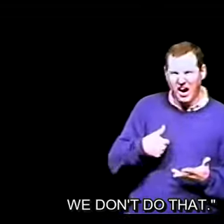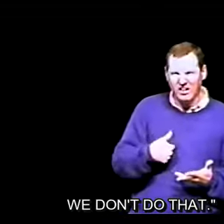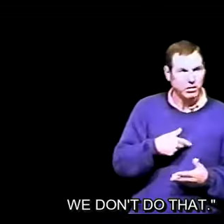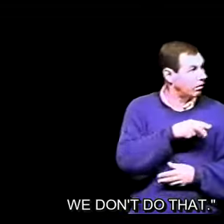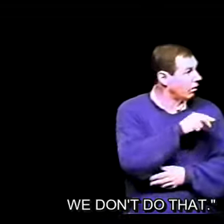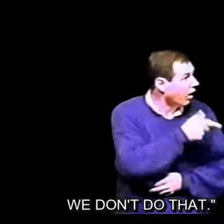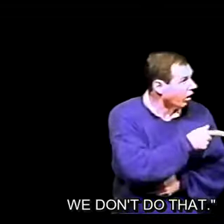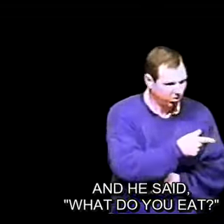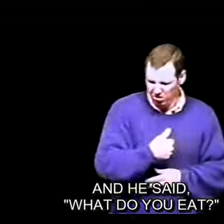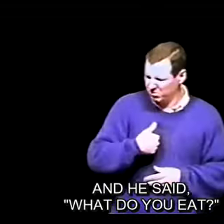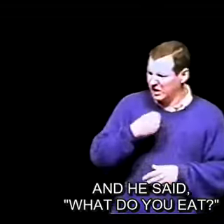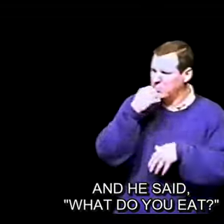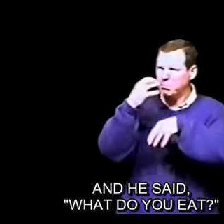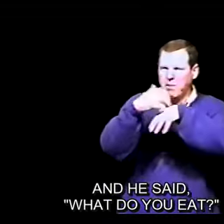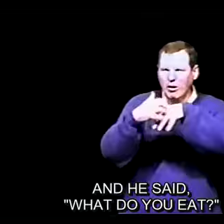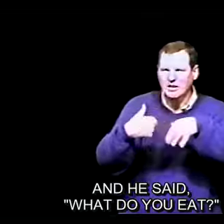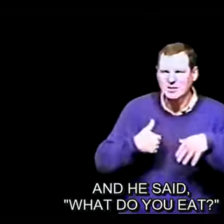said, what do you eat?